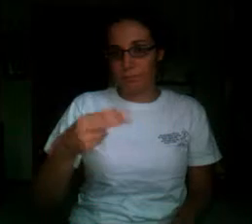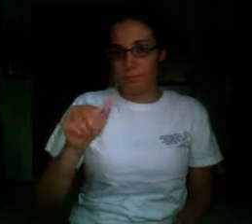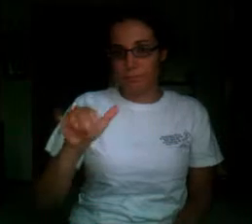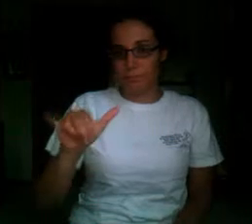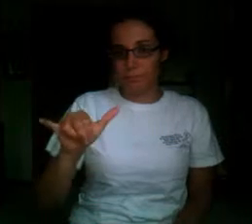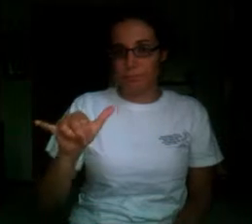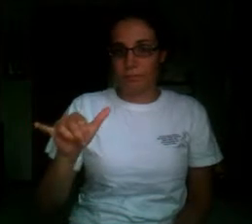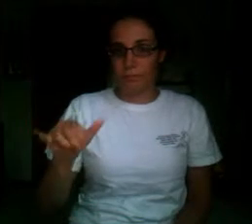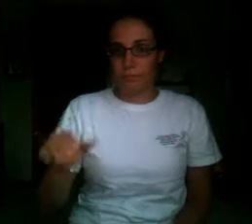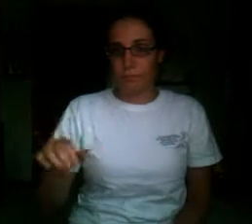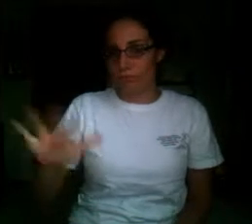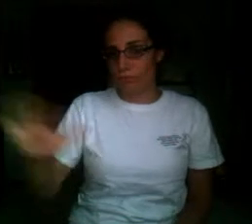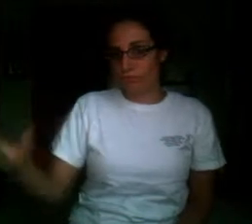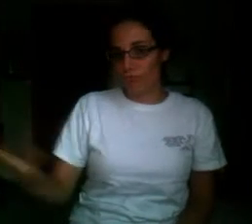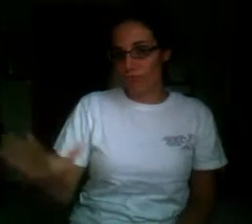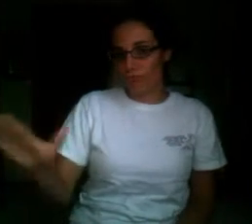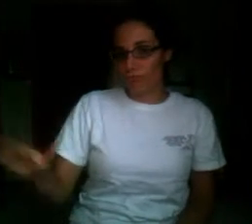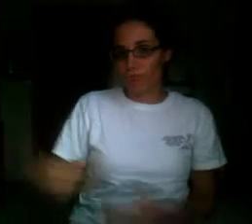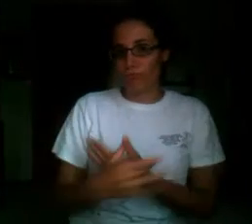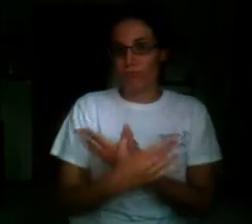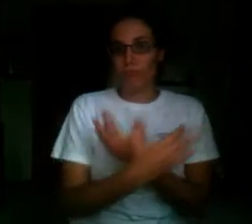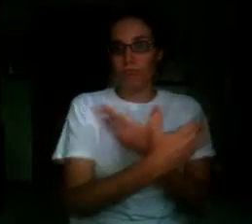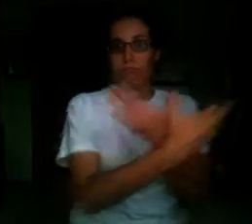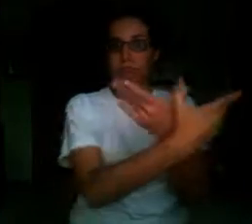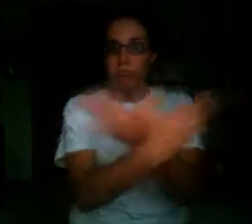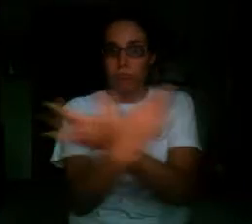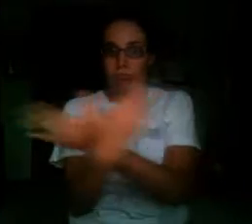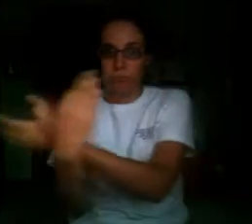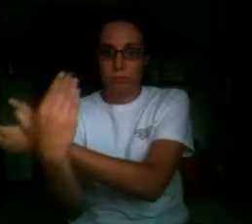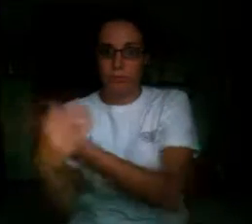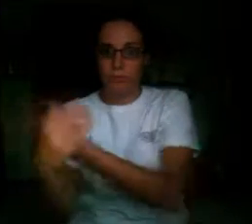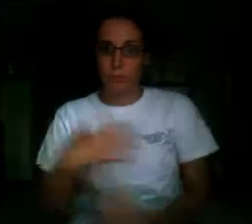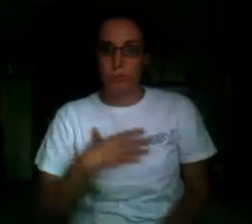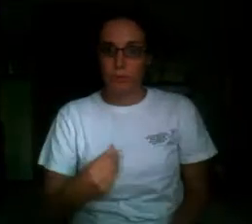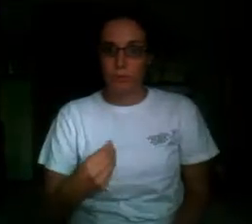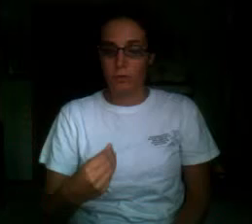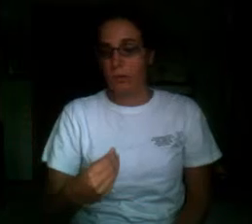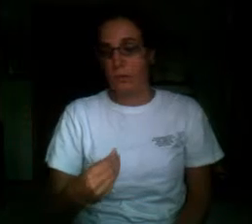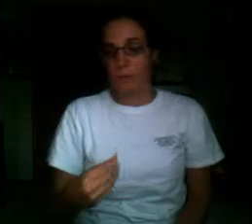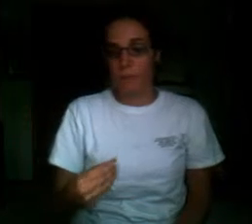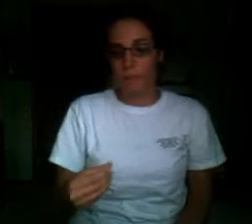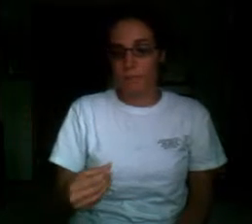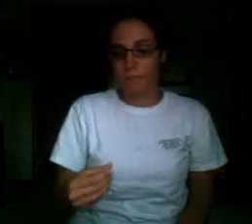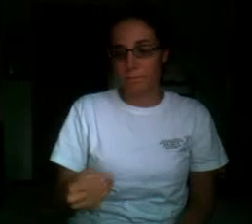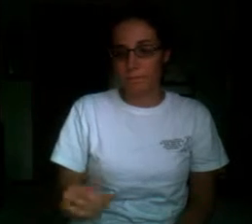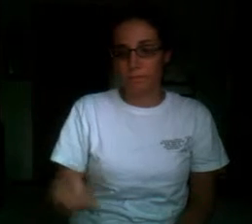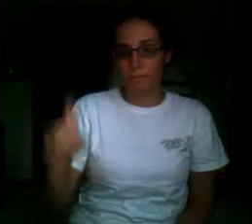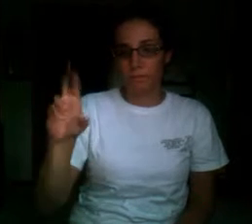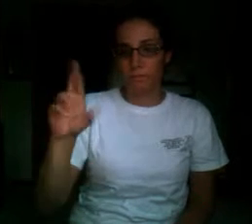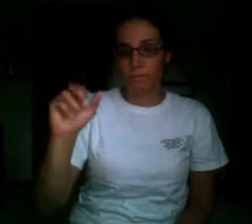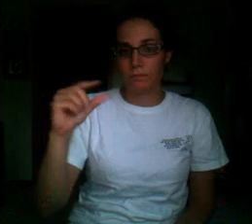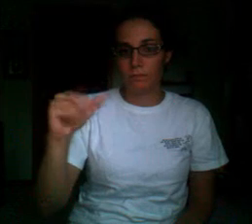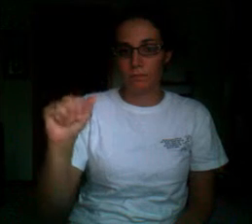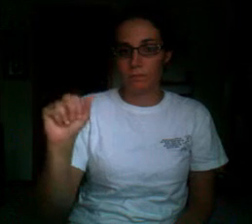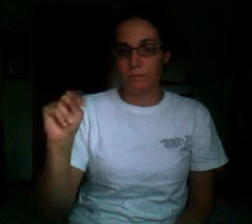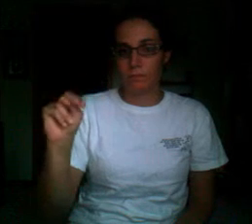Swarms of little white butterflies hovered over the path. A dragonfly with gauzy wings swiftly chased a gnat.